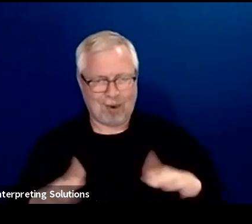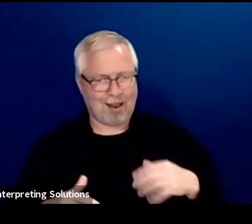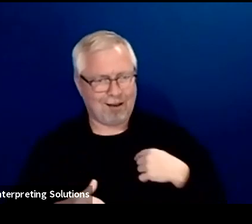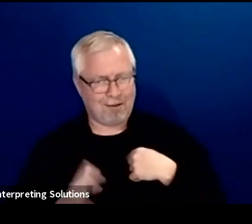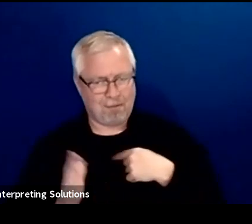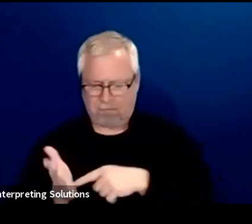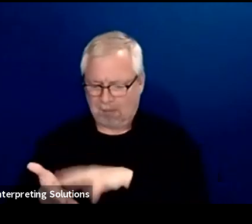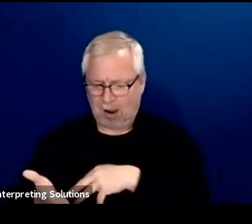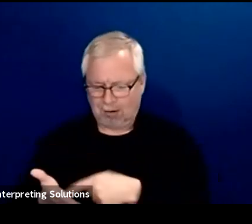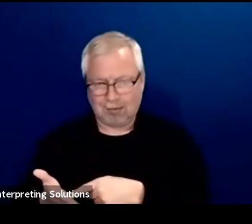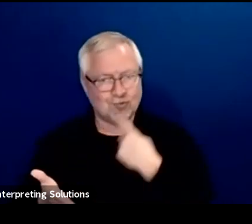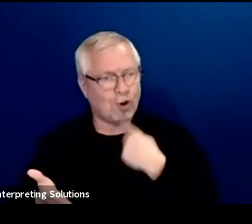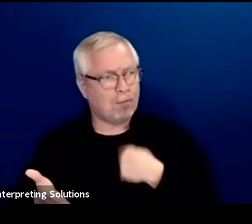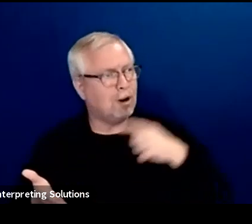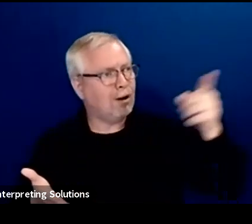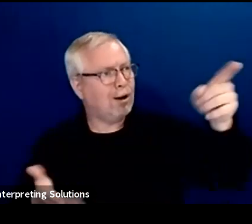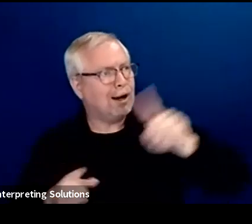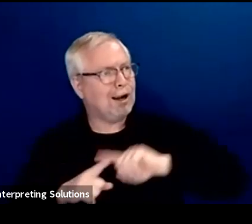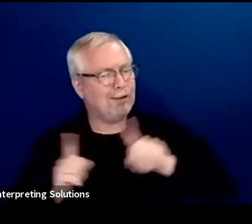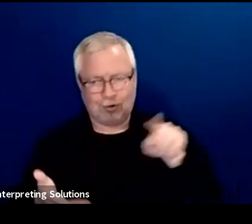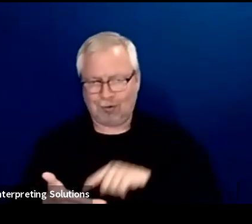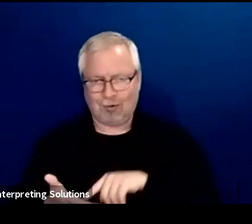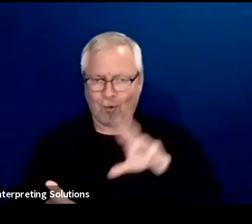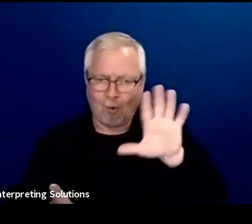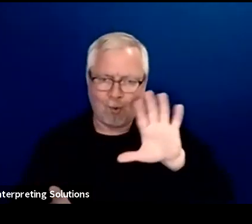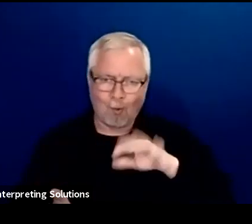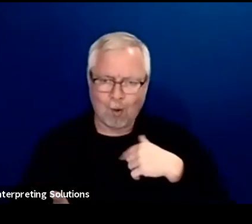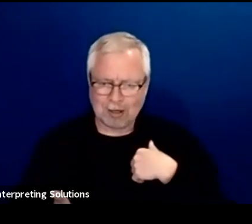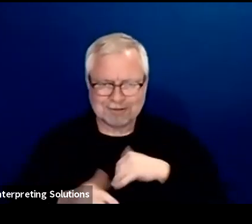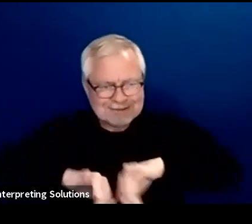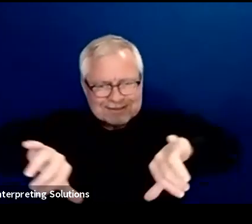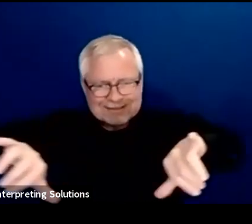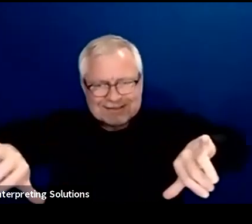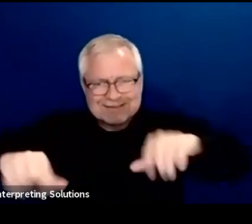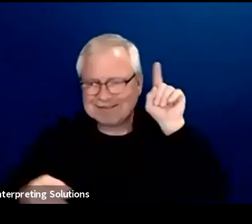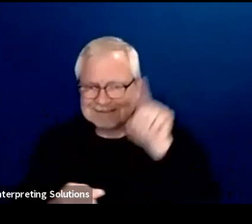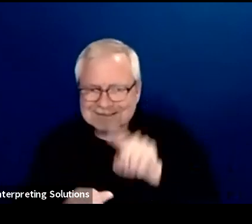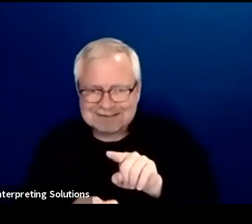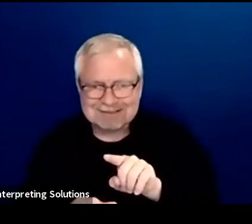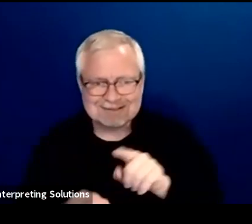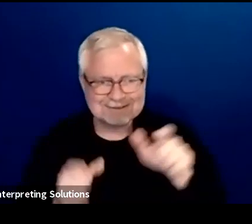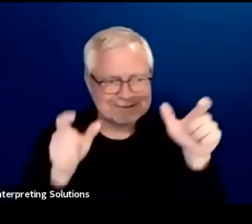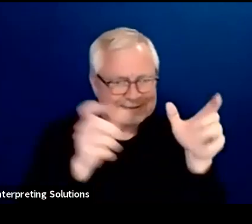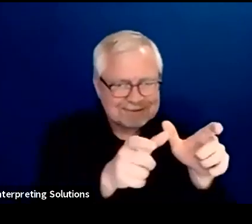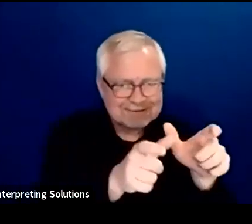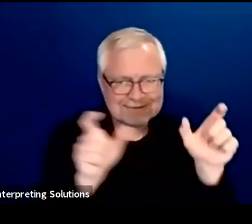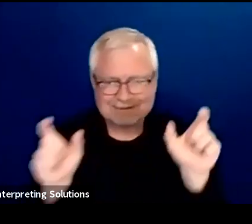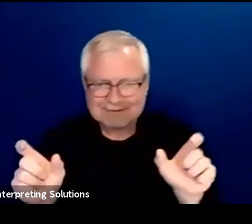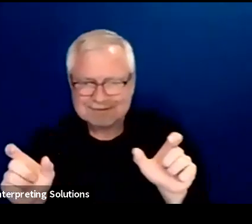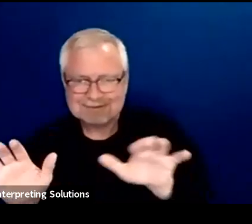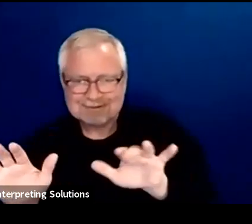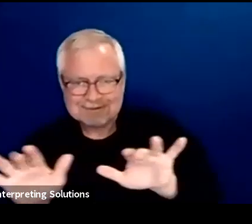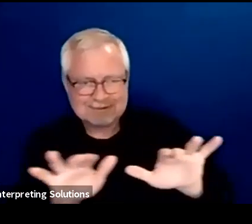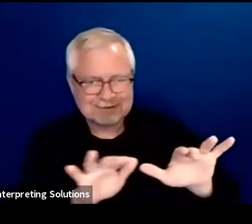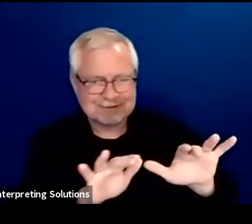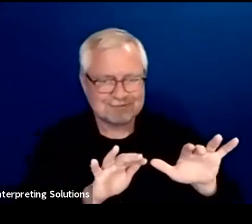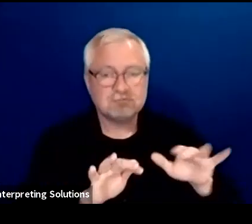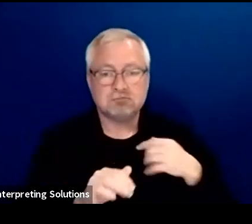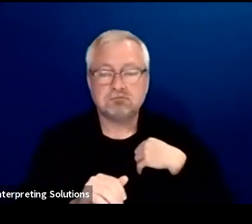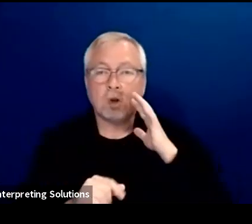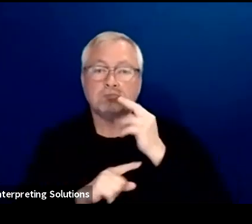So I will look back, and I will certainly be the first to tell you, are there decisions that I should have made differently? Certainly, in any case, when the story of this pandemic